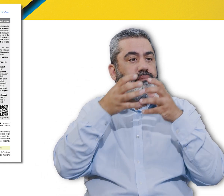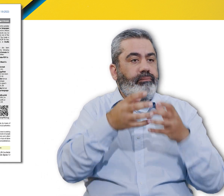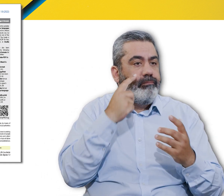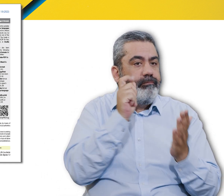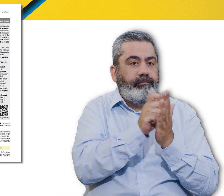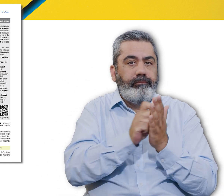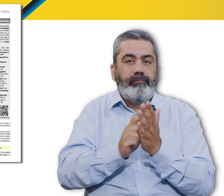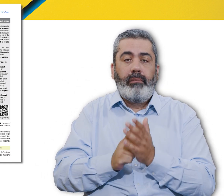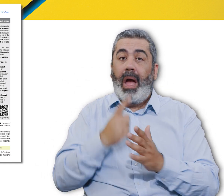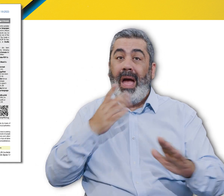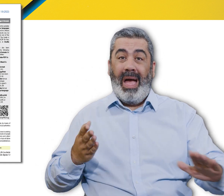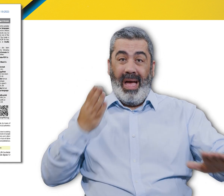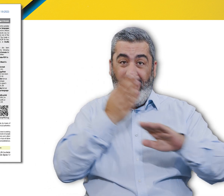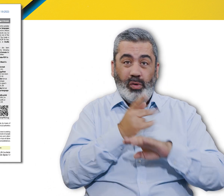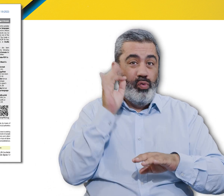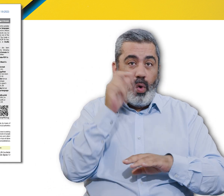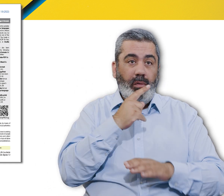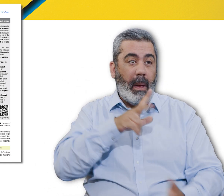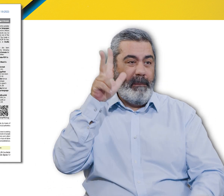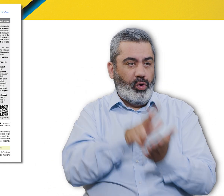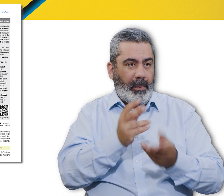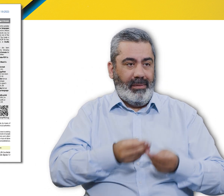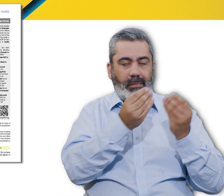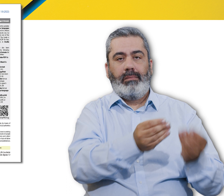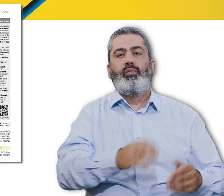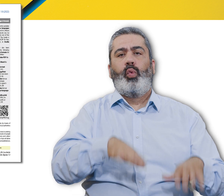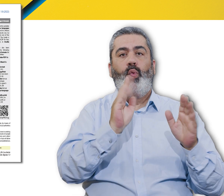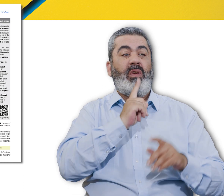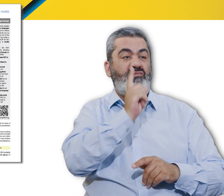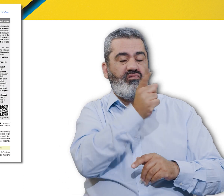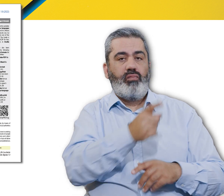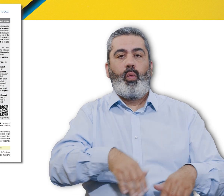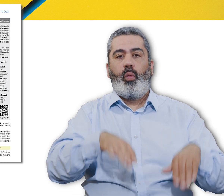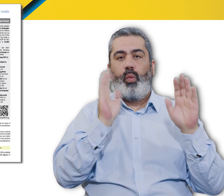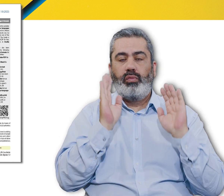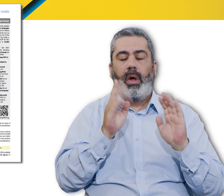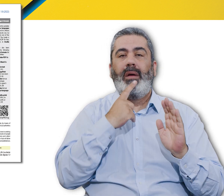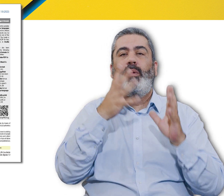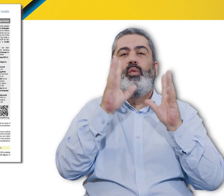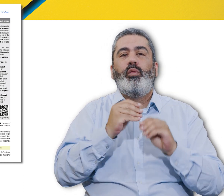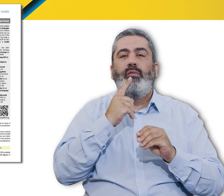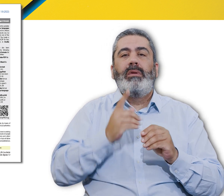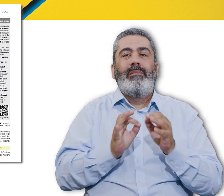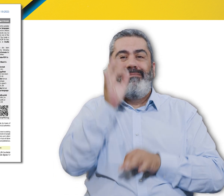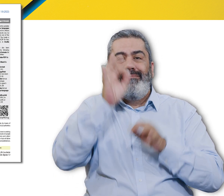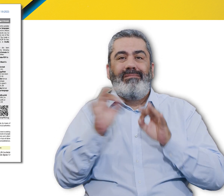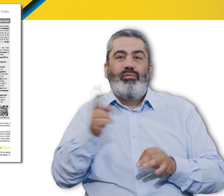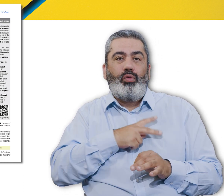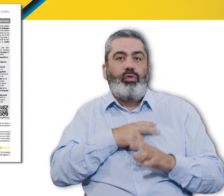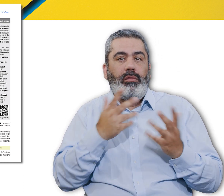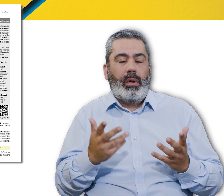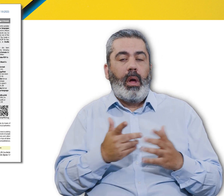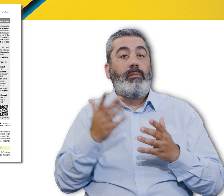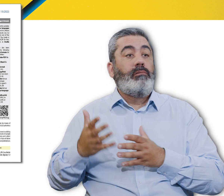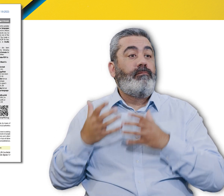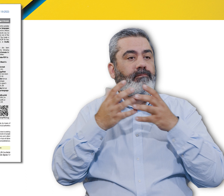this guide was collected, whenever possible, by means of on-site inspections by trained personnel, in collaboration with representatives